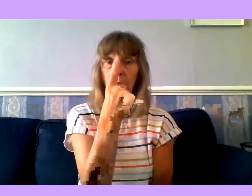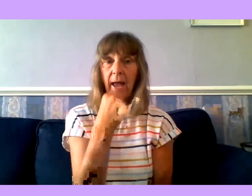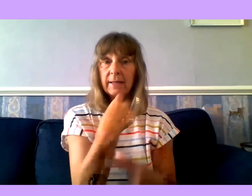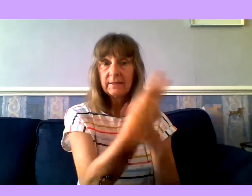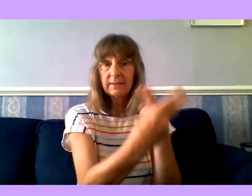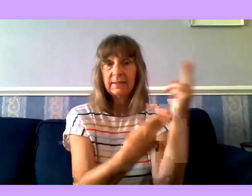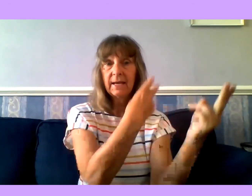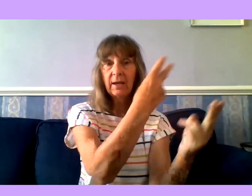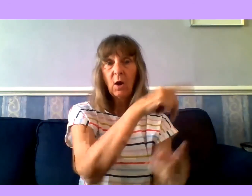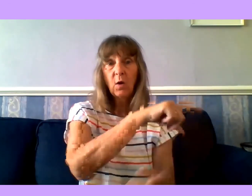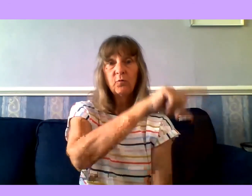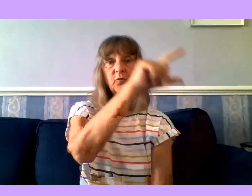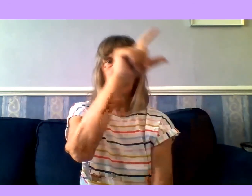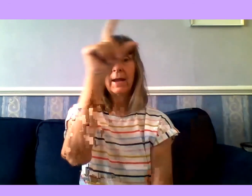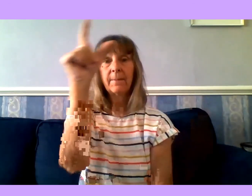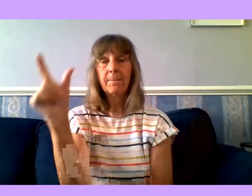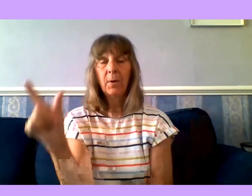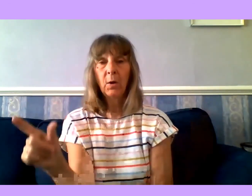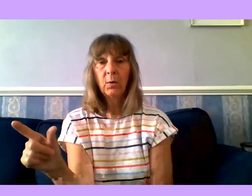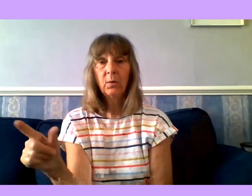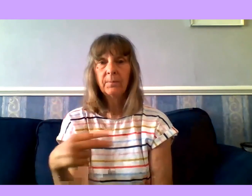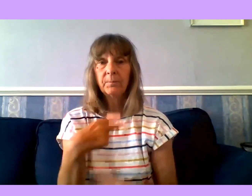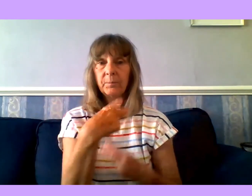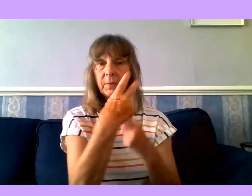You can